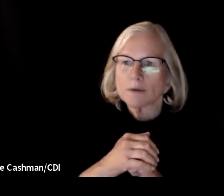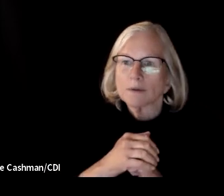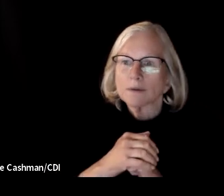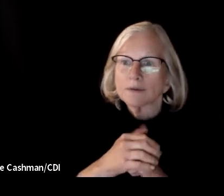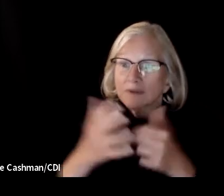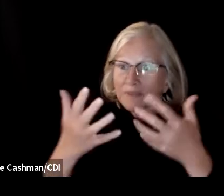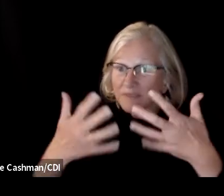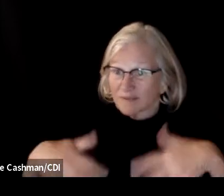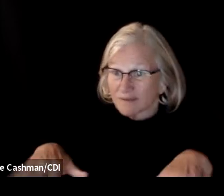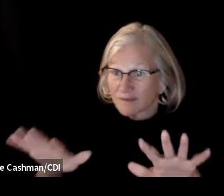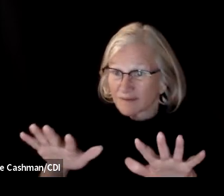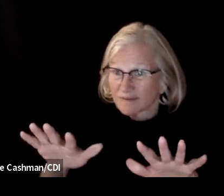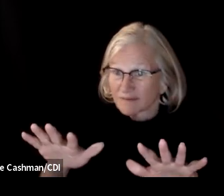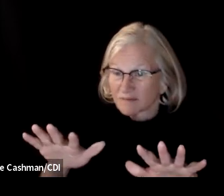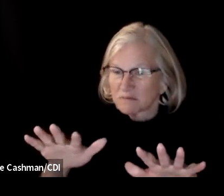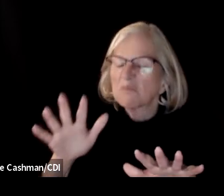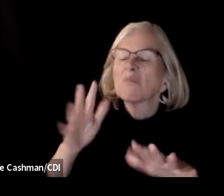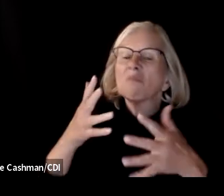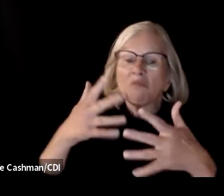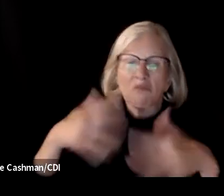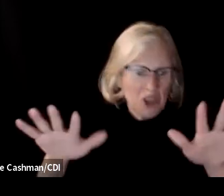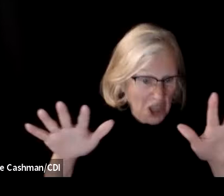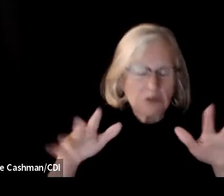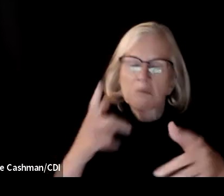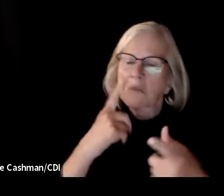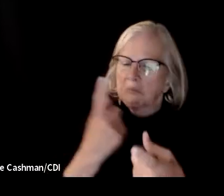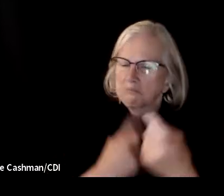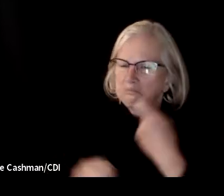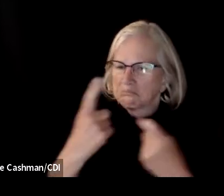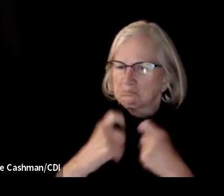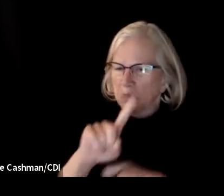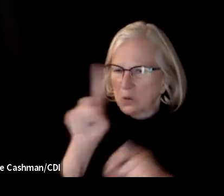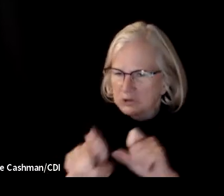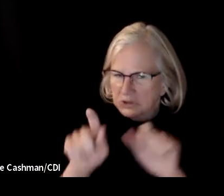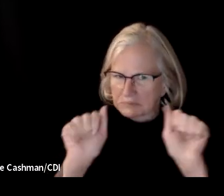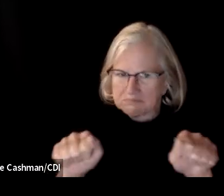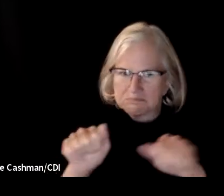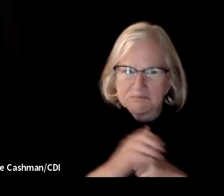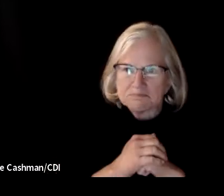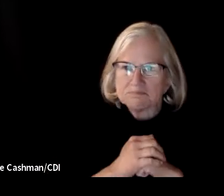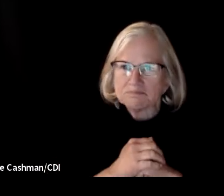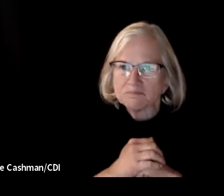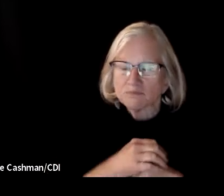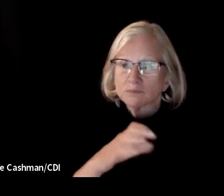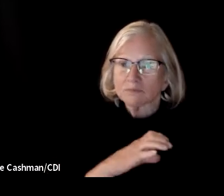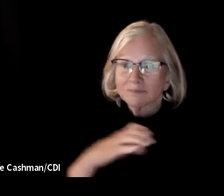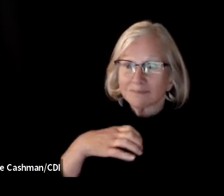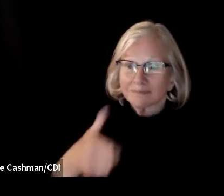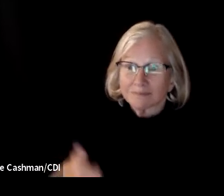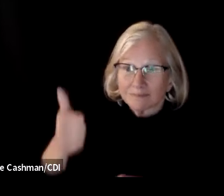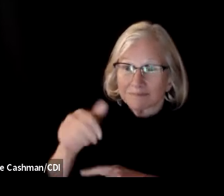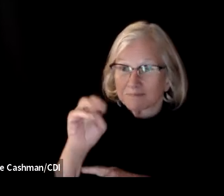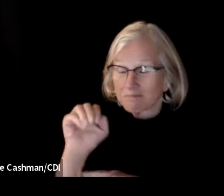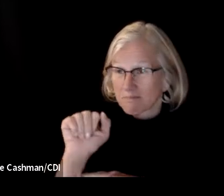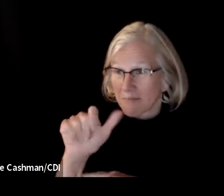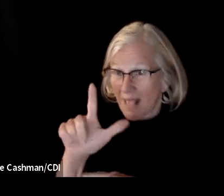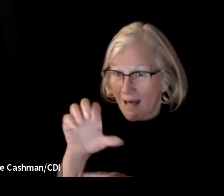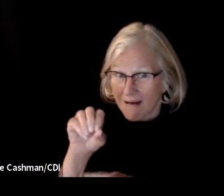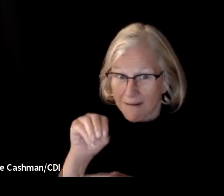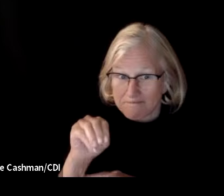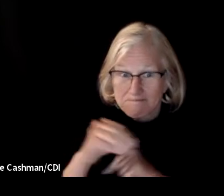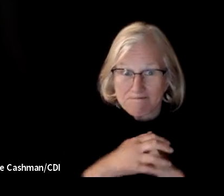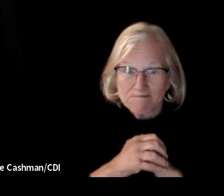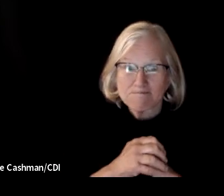Malcolm. Thank you, Mike. Good afternoon, everyone. Thanks for joining us again today. We wanted to take